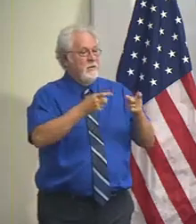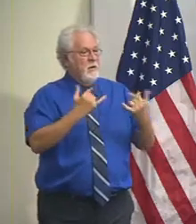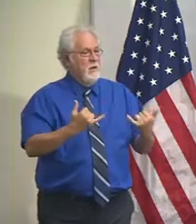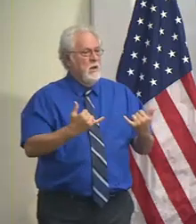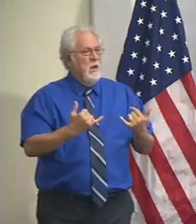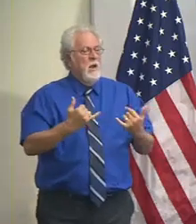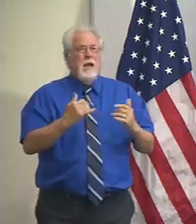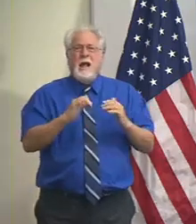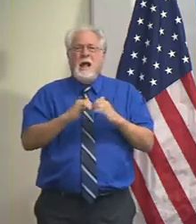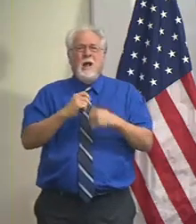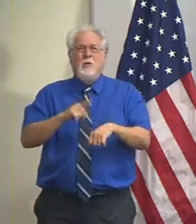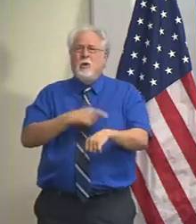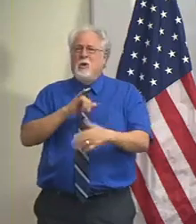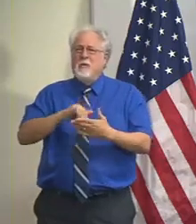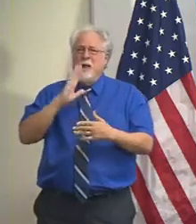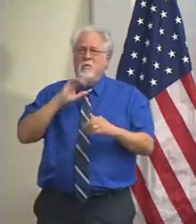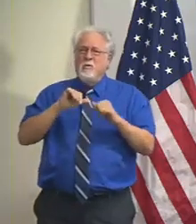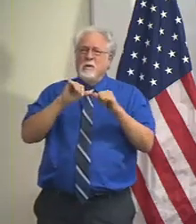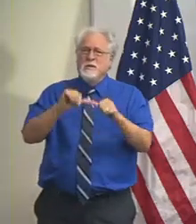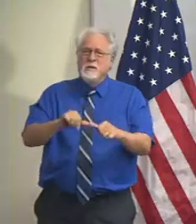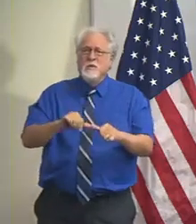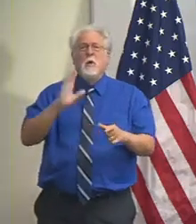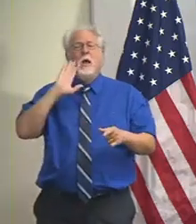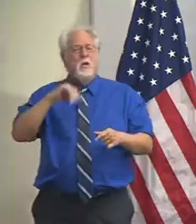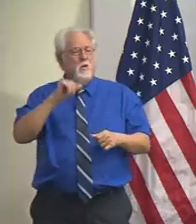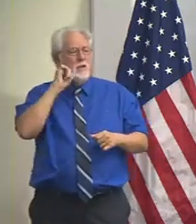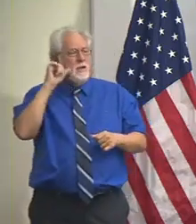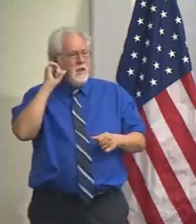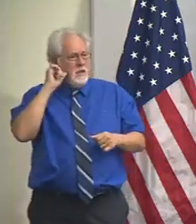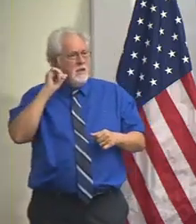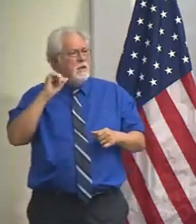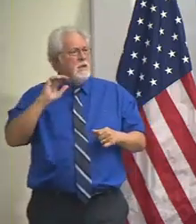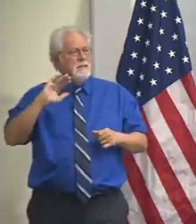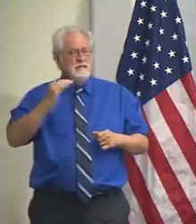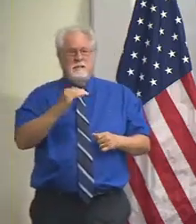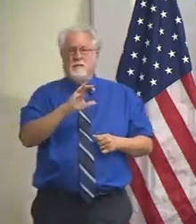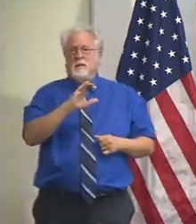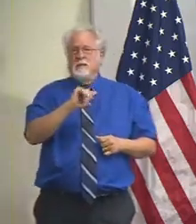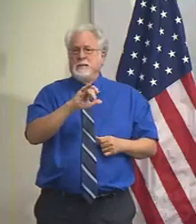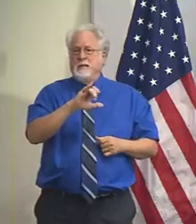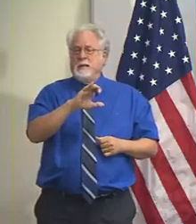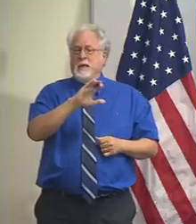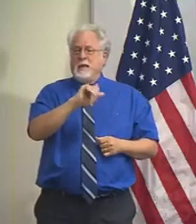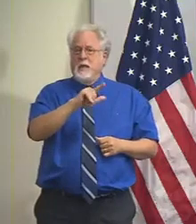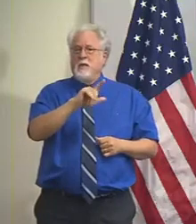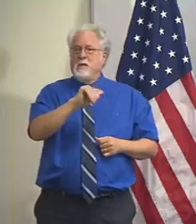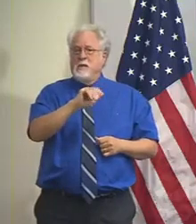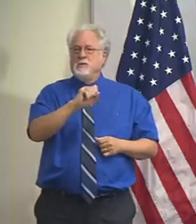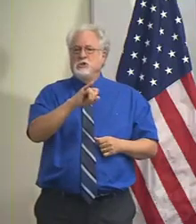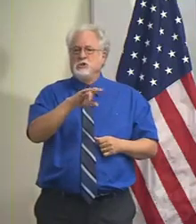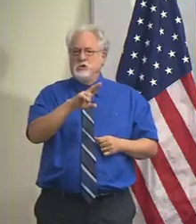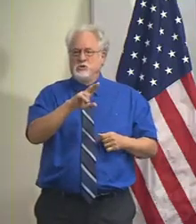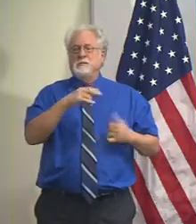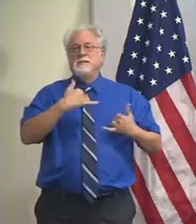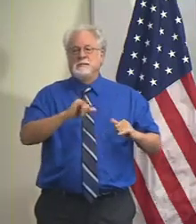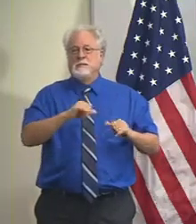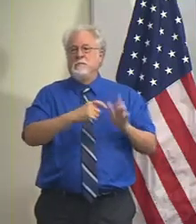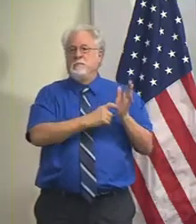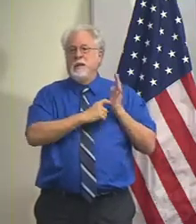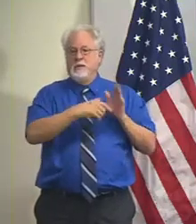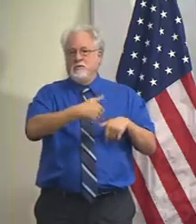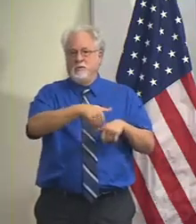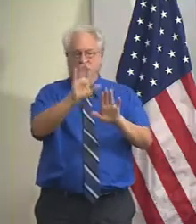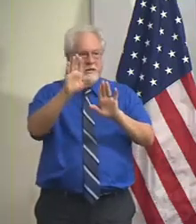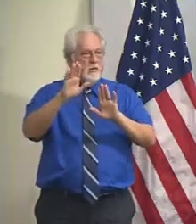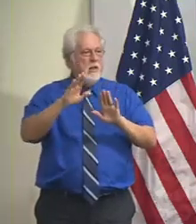about how long that's going to be the case. I know as of yesterday, it sounds like Calcasieu still has a mandatory evacuation order. How long do y'all think you're going to be sheltering